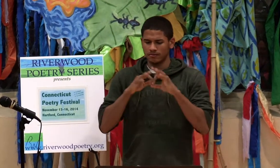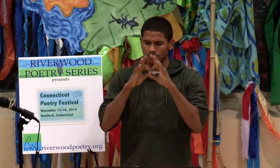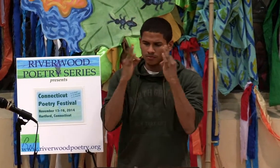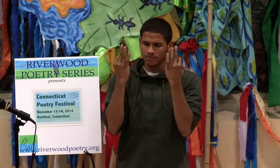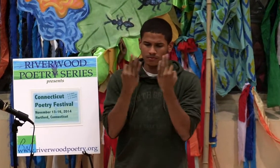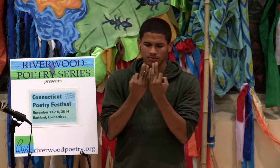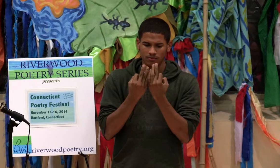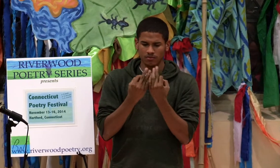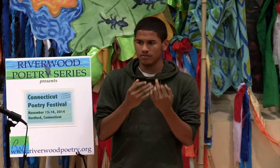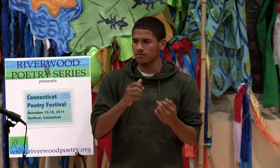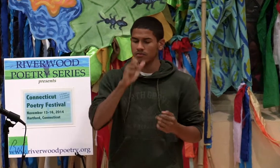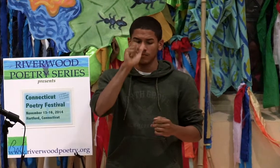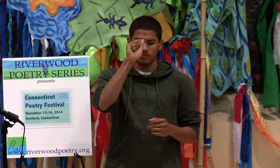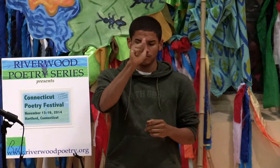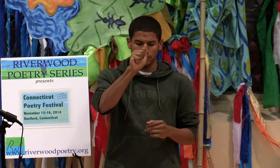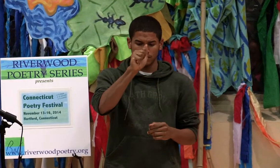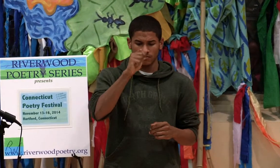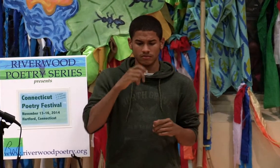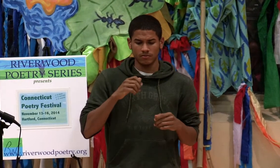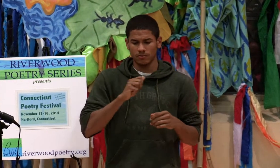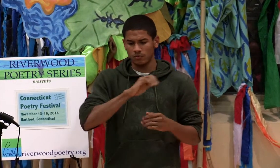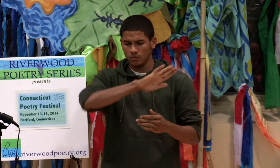I feel love from my family.